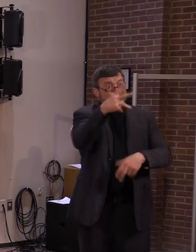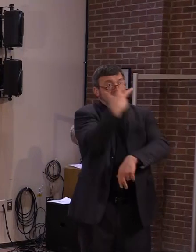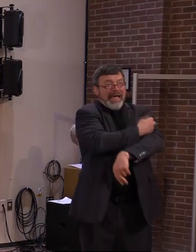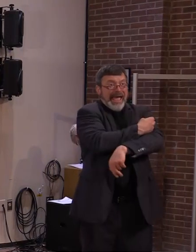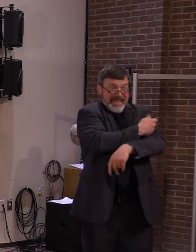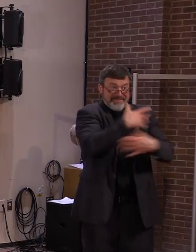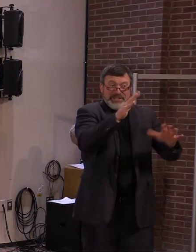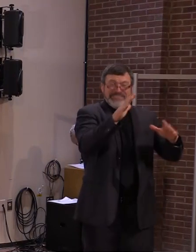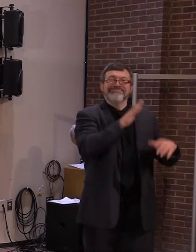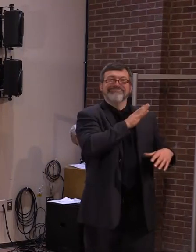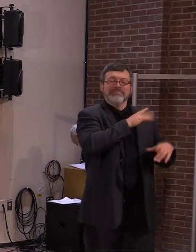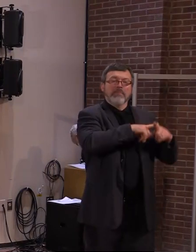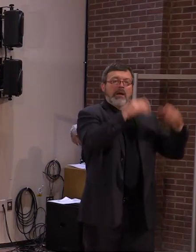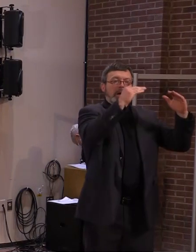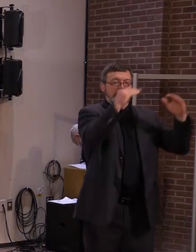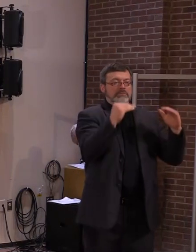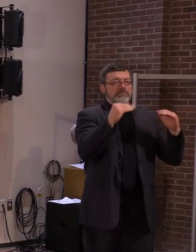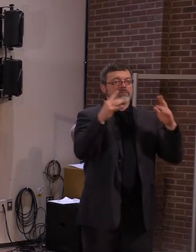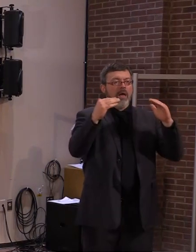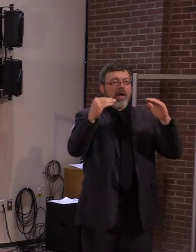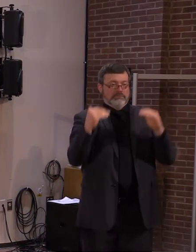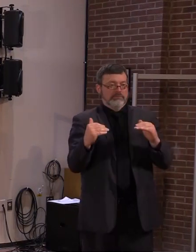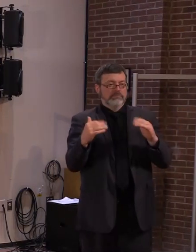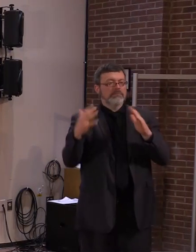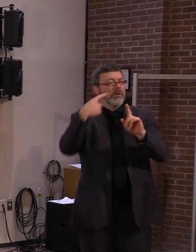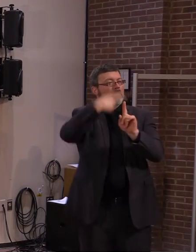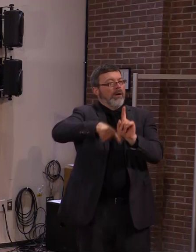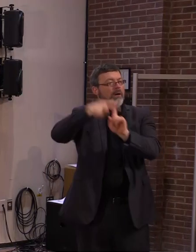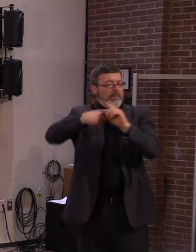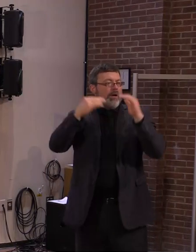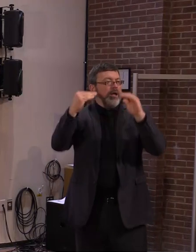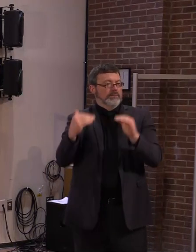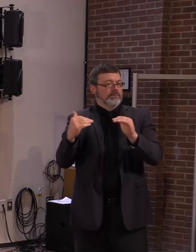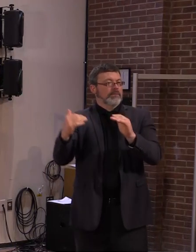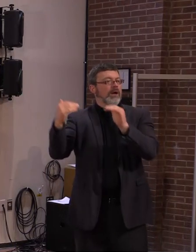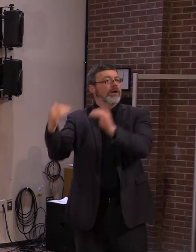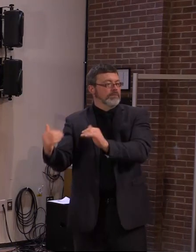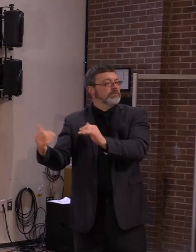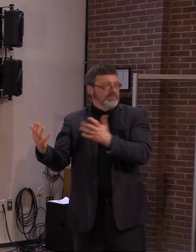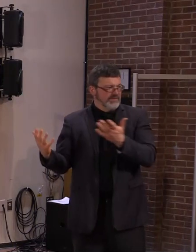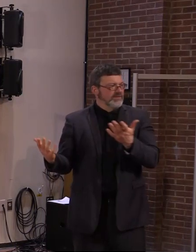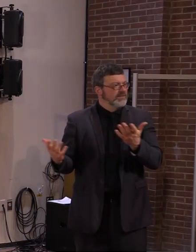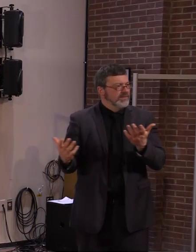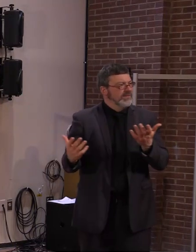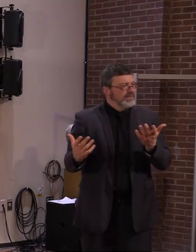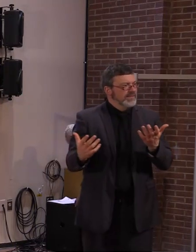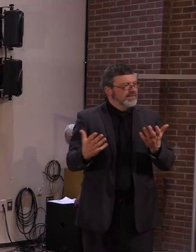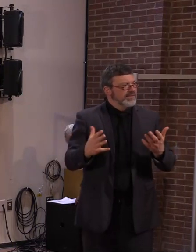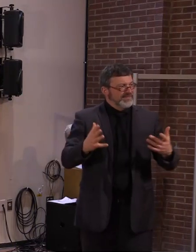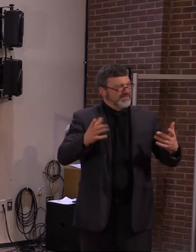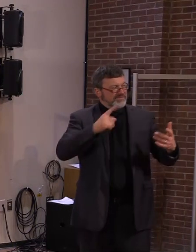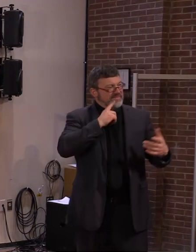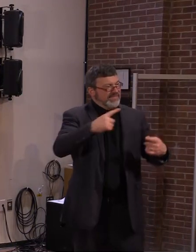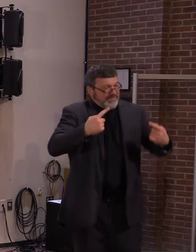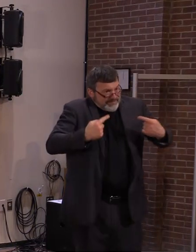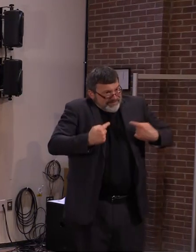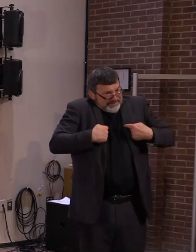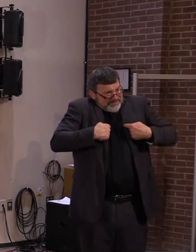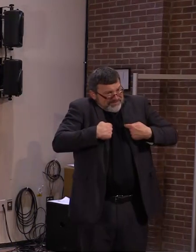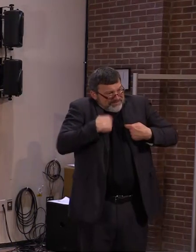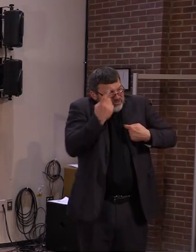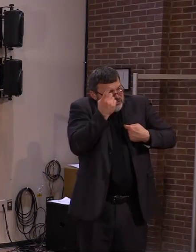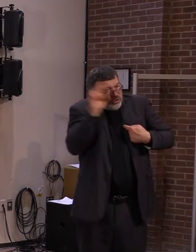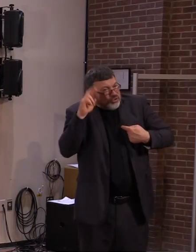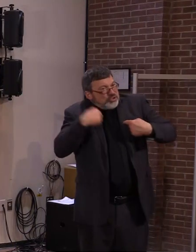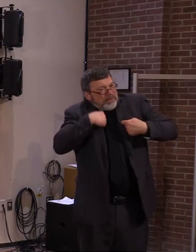as a doctor and a representative of all healthcare professionals. A booster shot gives you the most protection possible